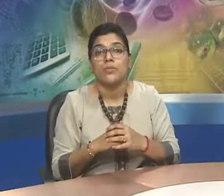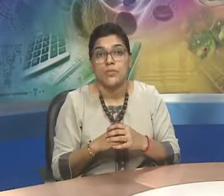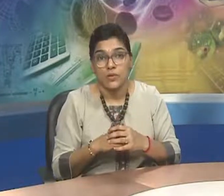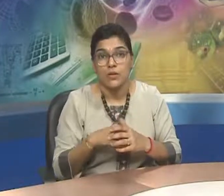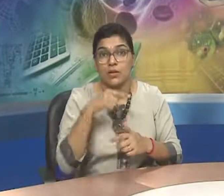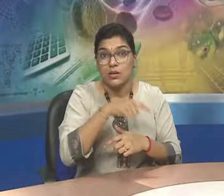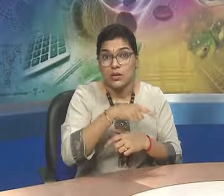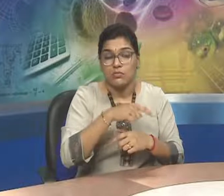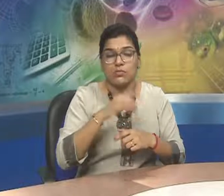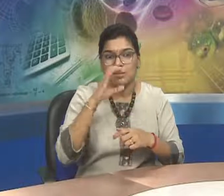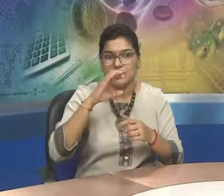provides for the